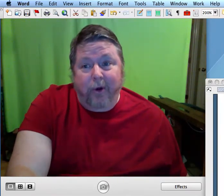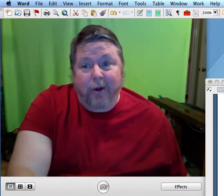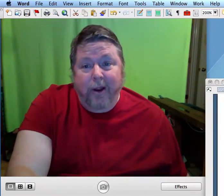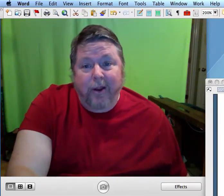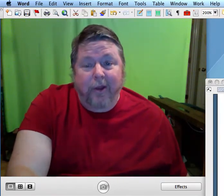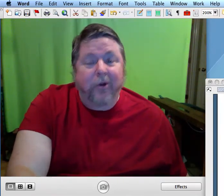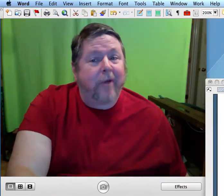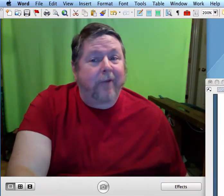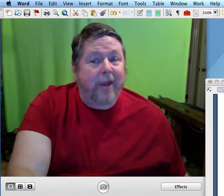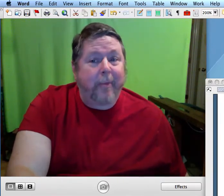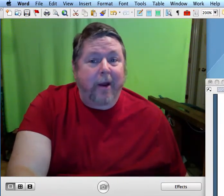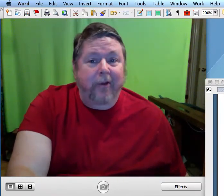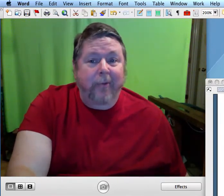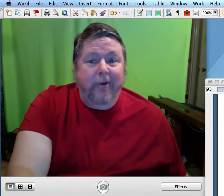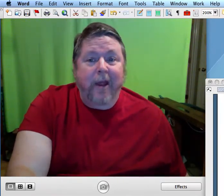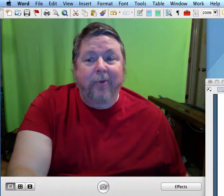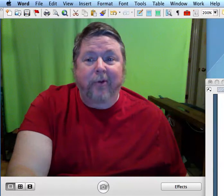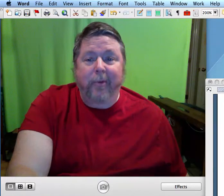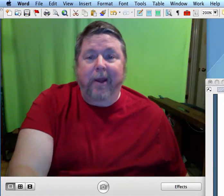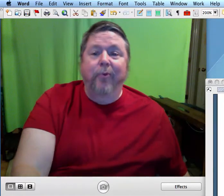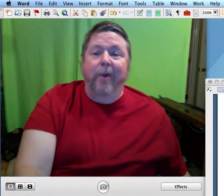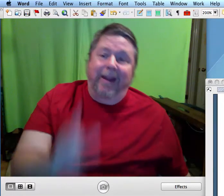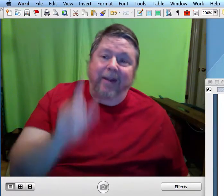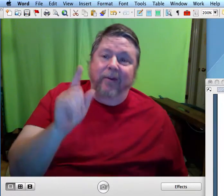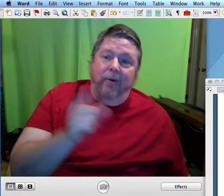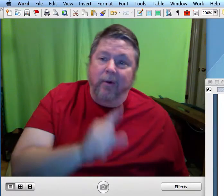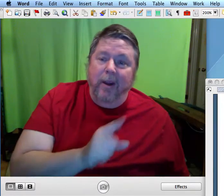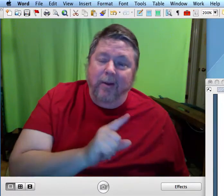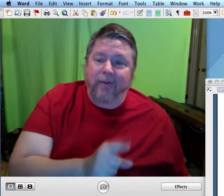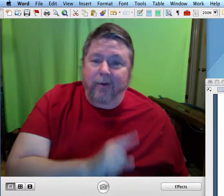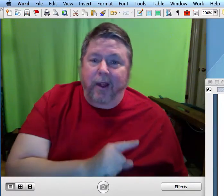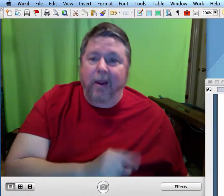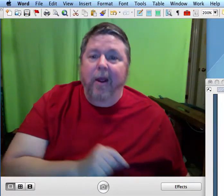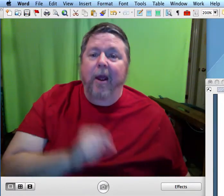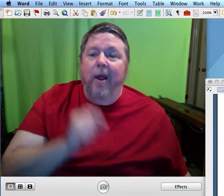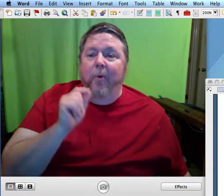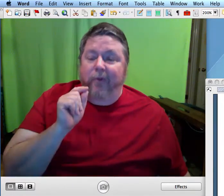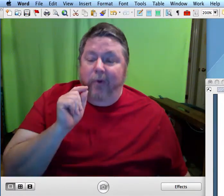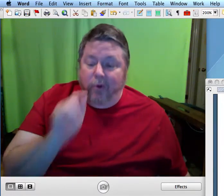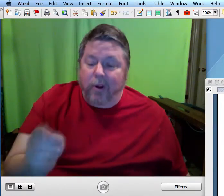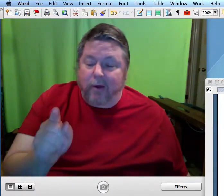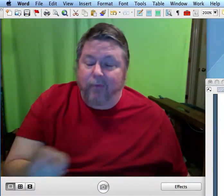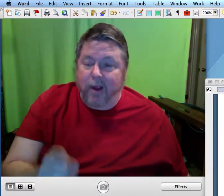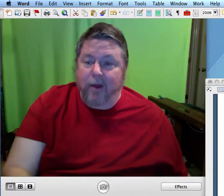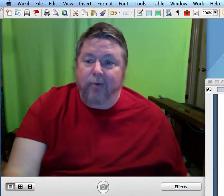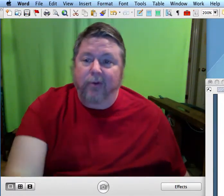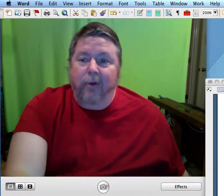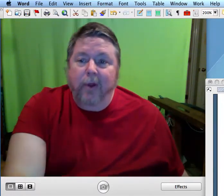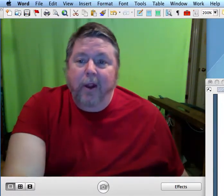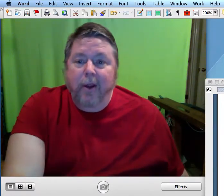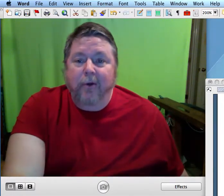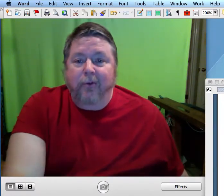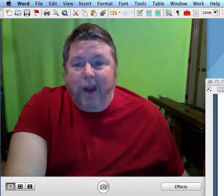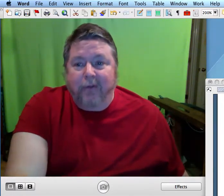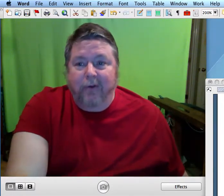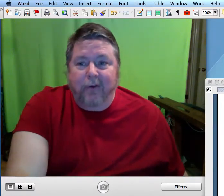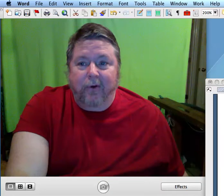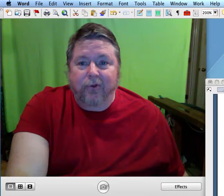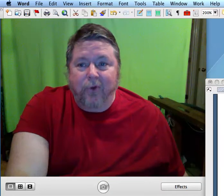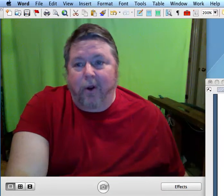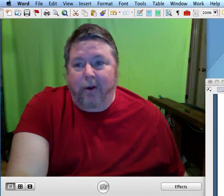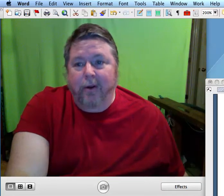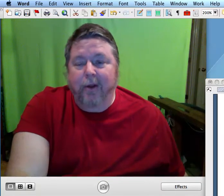remember it, that you don't have to think about it as much. That's what you mean. That's what easier feels like. If you look at the end result, your chances